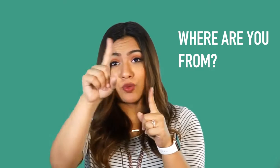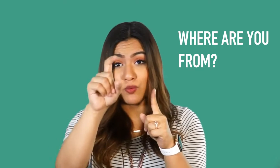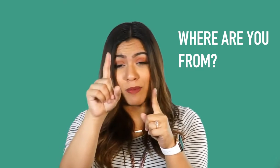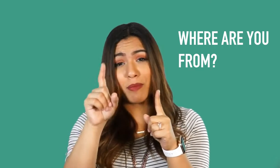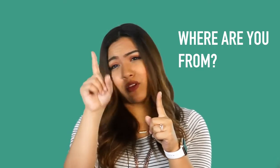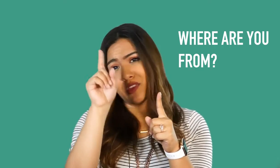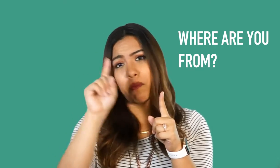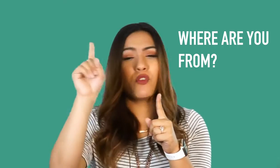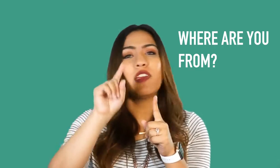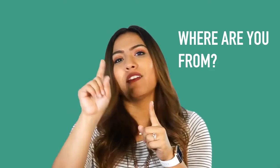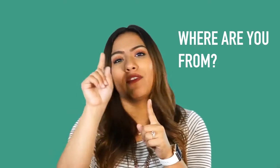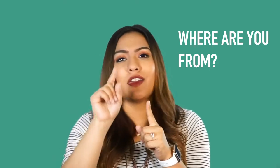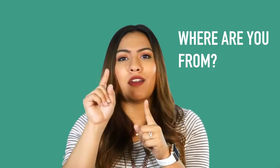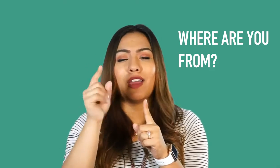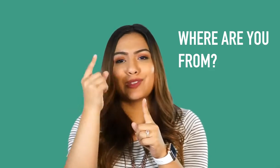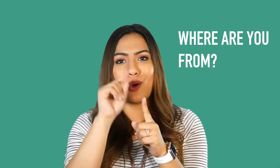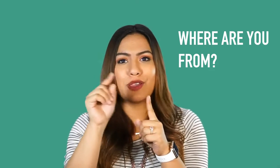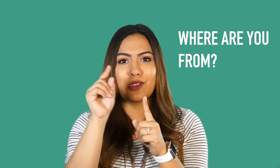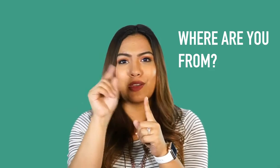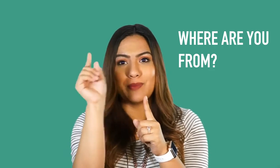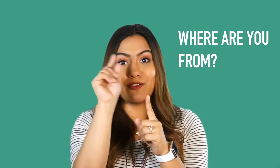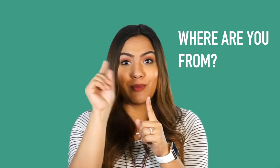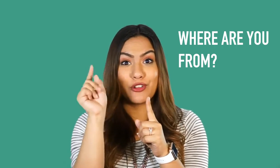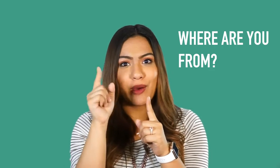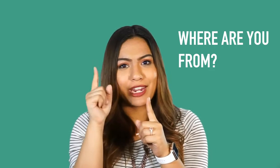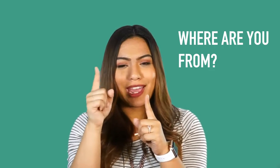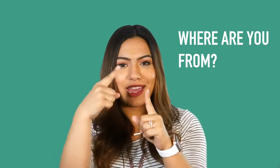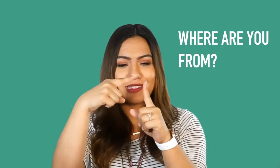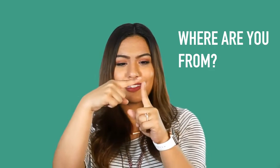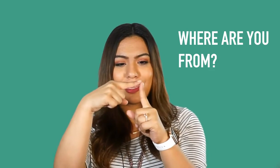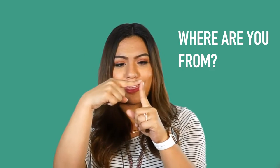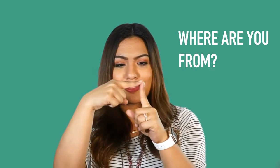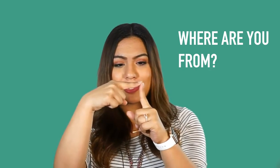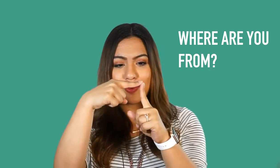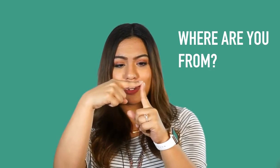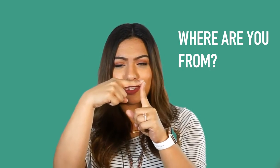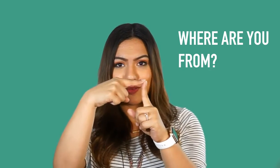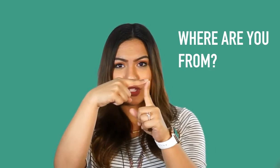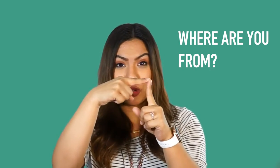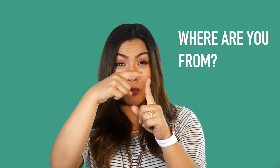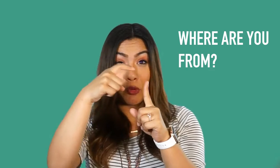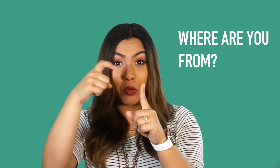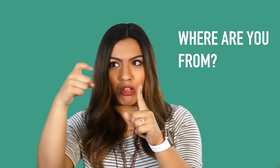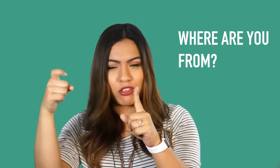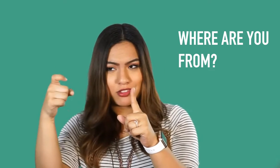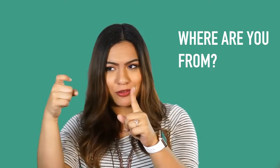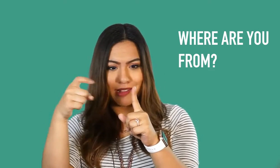So remember, the moving finger is always going to be from your dominant hand. This one is going to pull